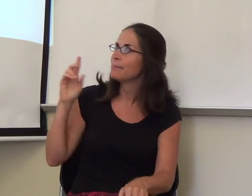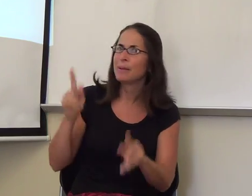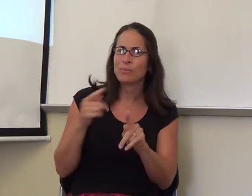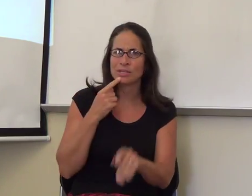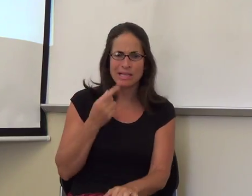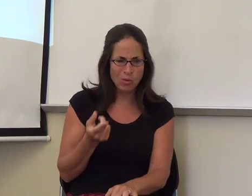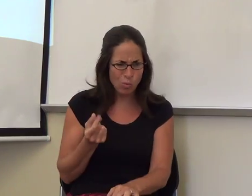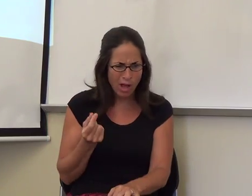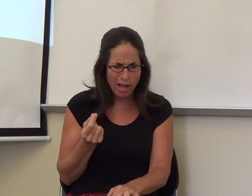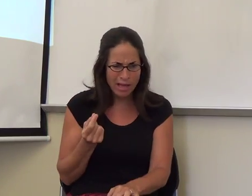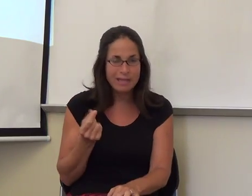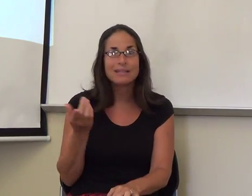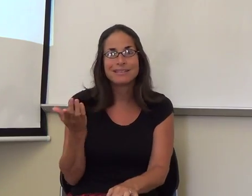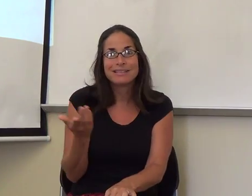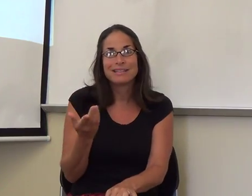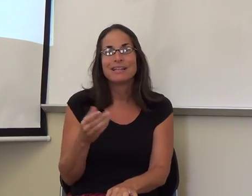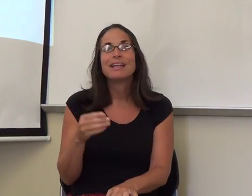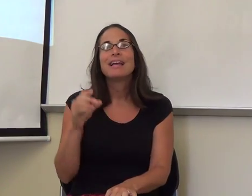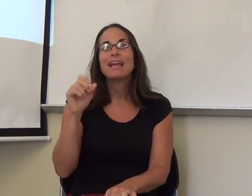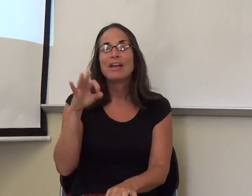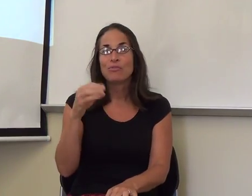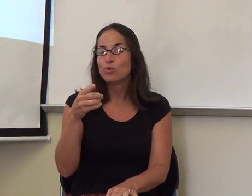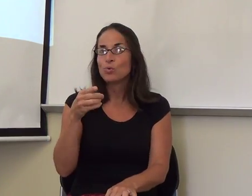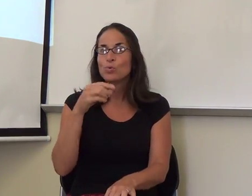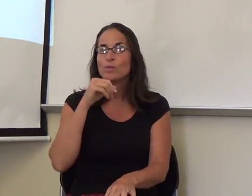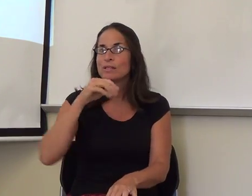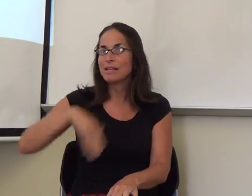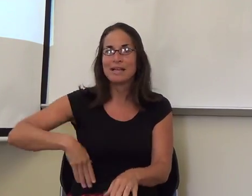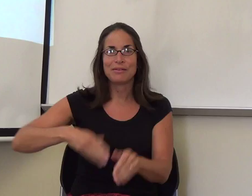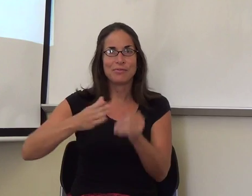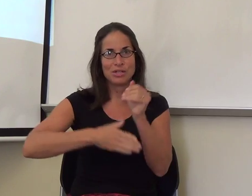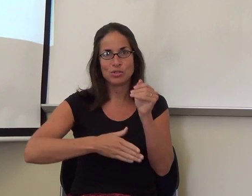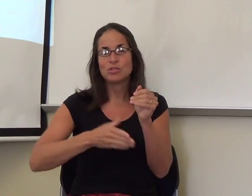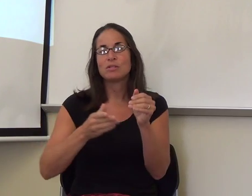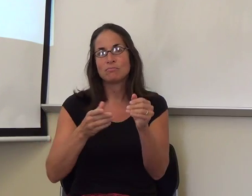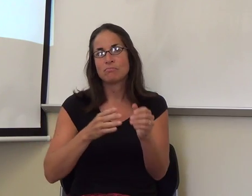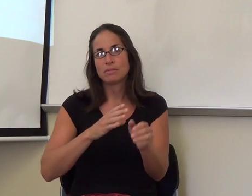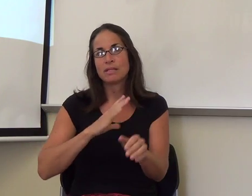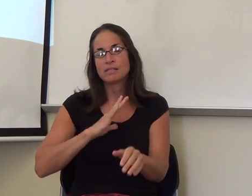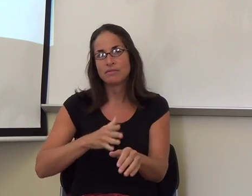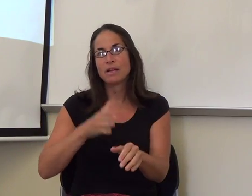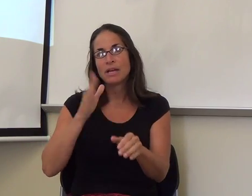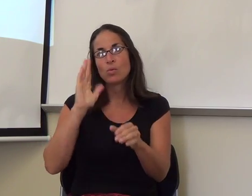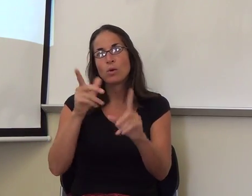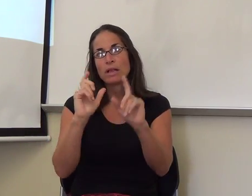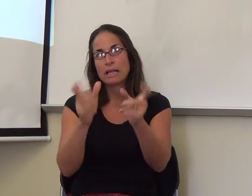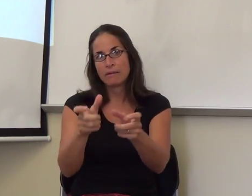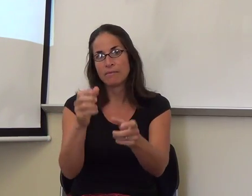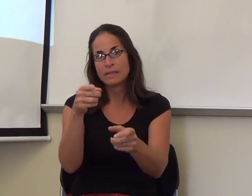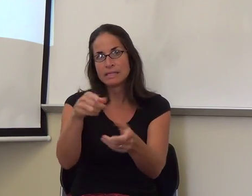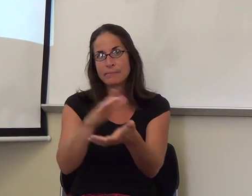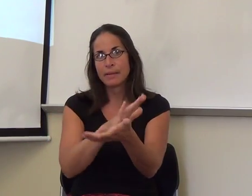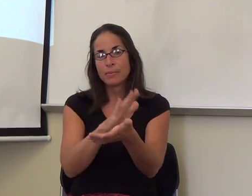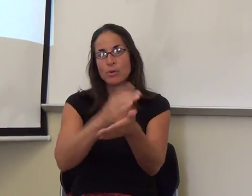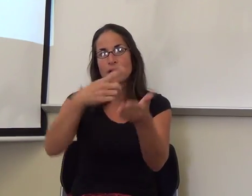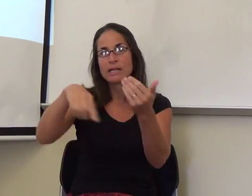Okay, so if you didn't do it, that's part of what we're gonna do. I'm gonna give it back to you Wednesday. We're gonna work on